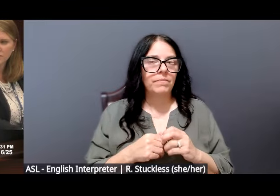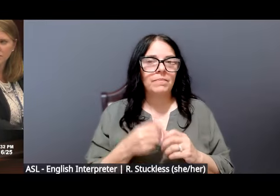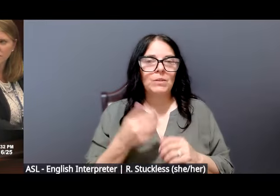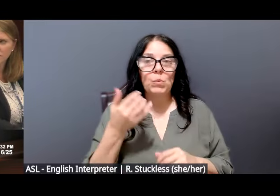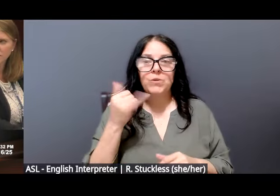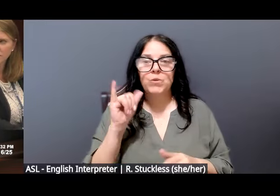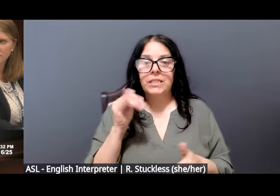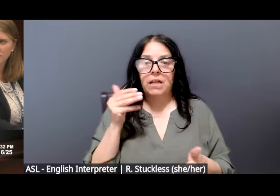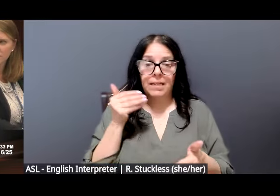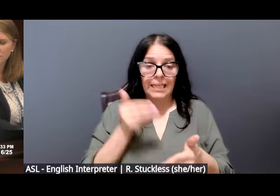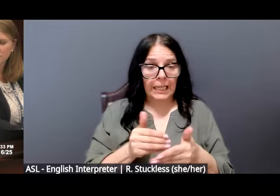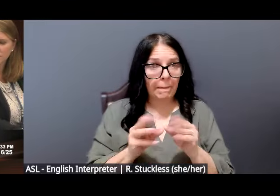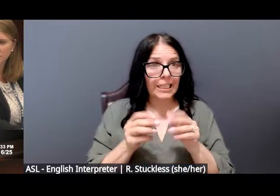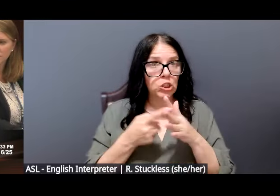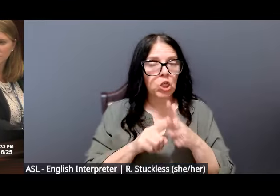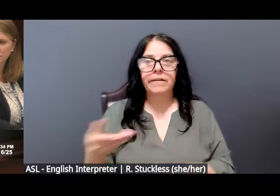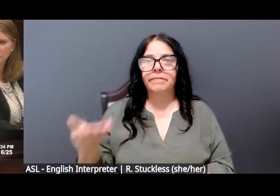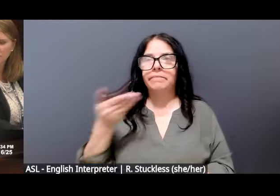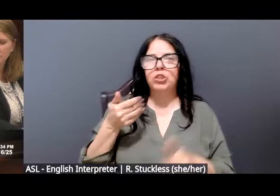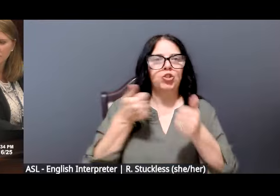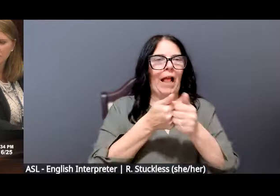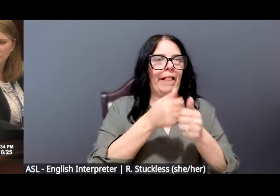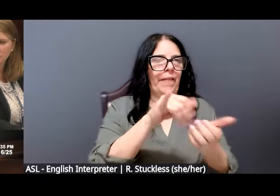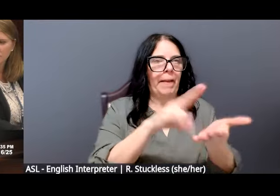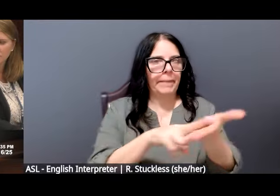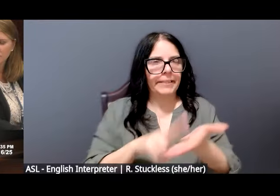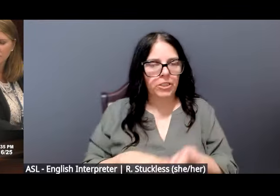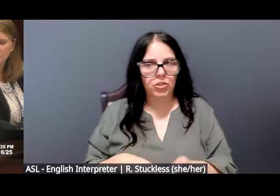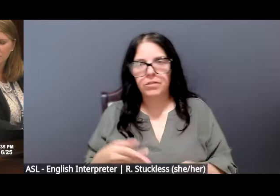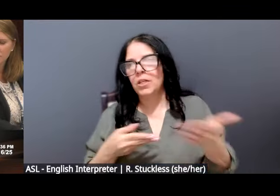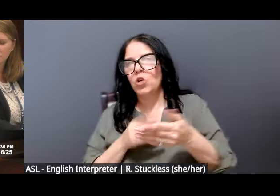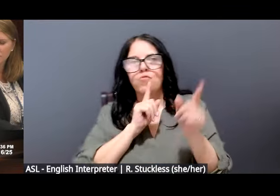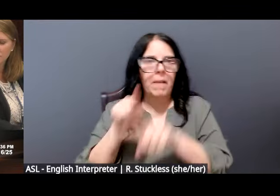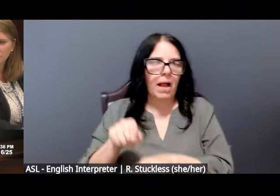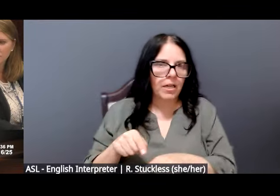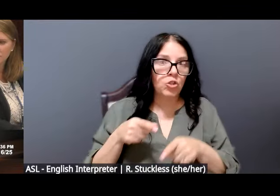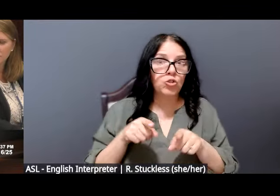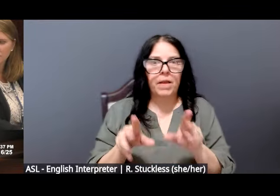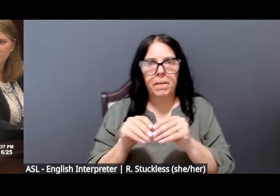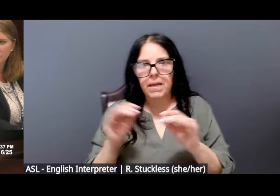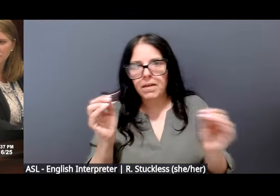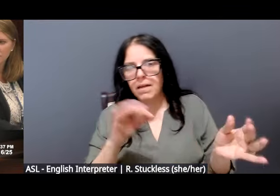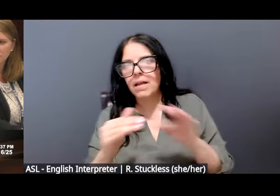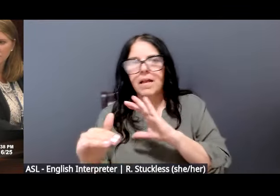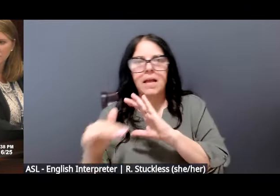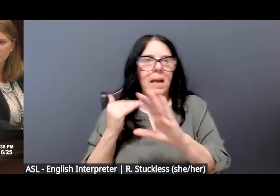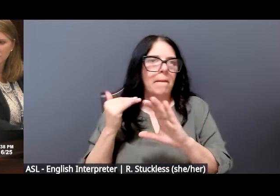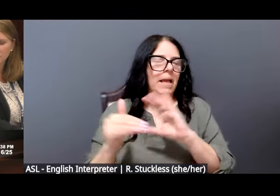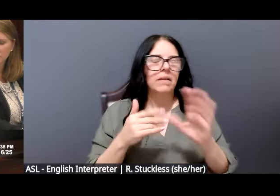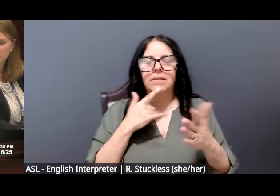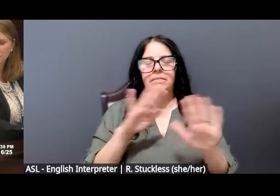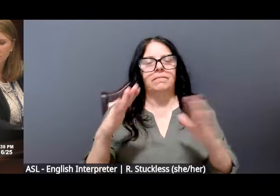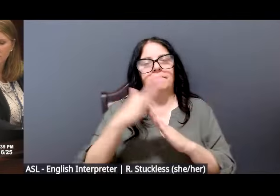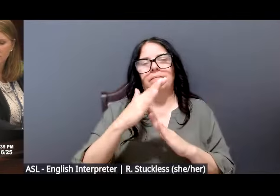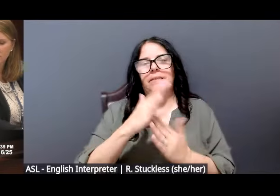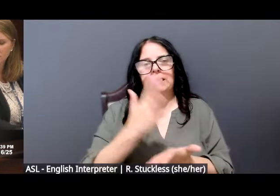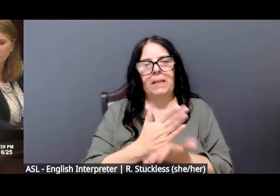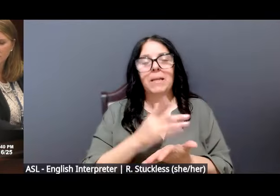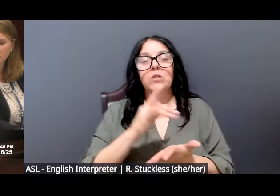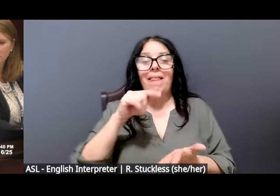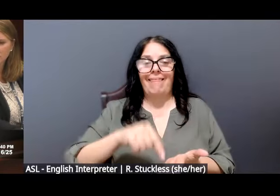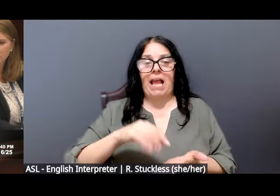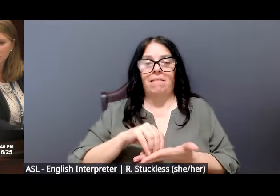meeting started additional challenges on petitions and rebuttals. And during the meeting, we were still getting emails. So it's meant to